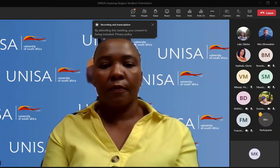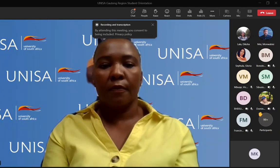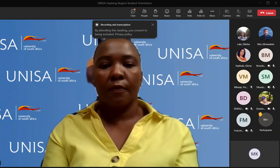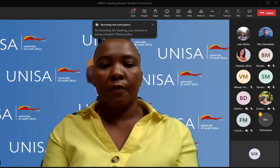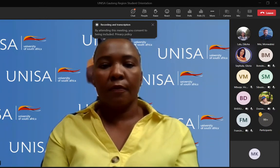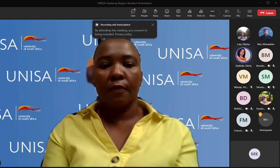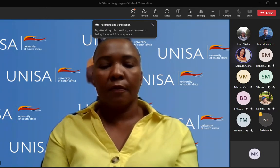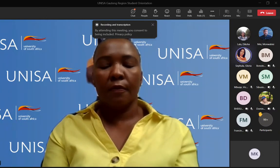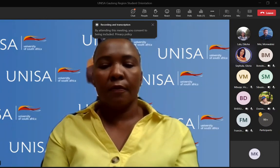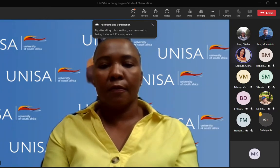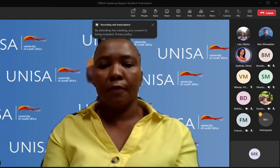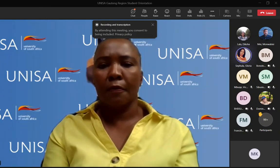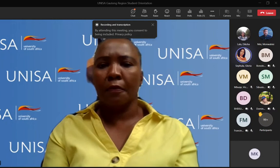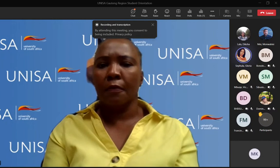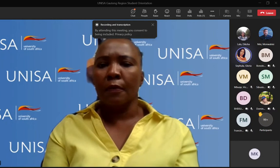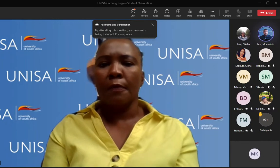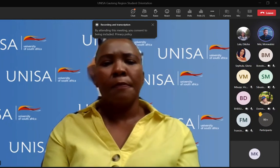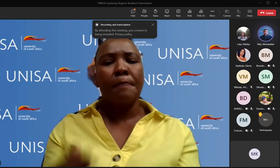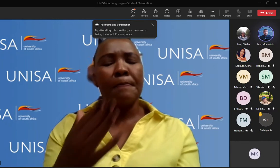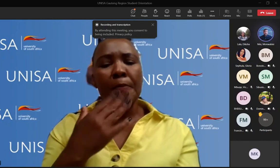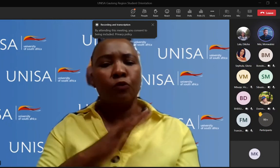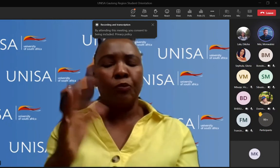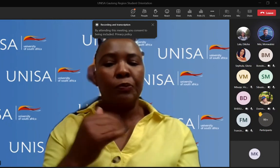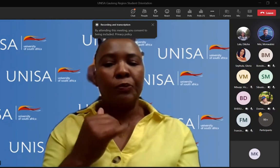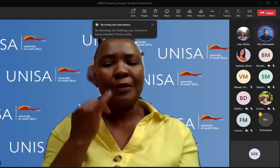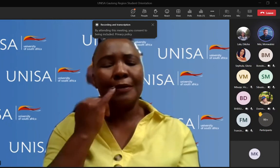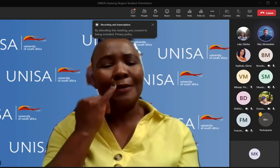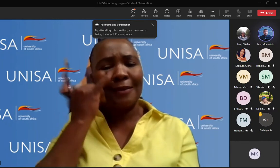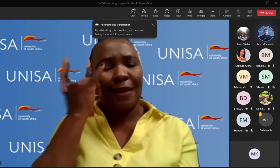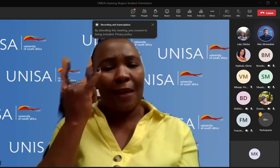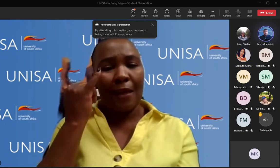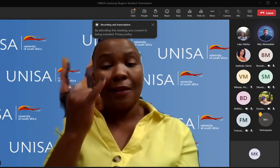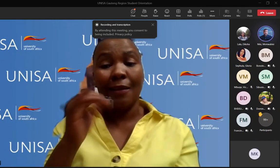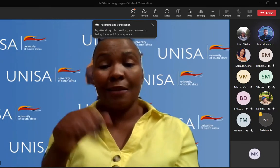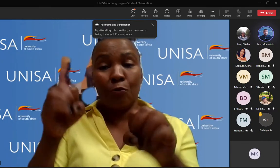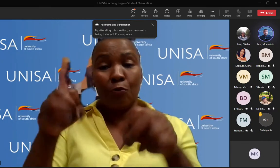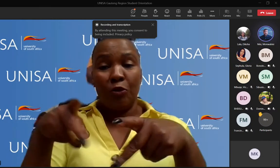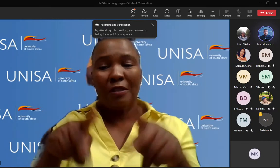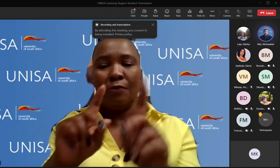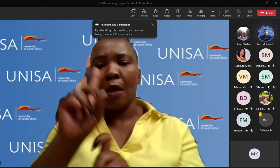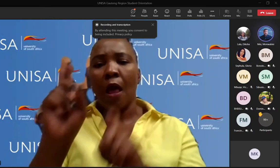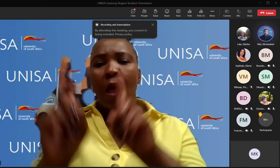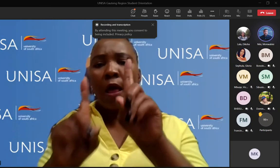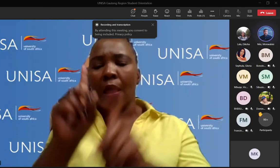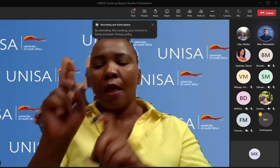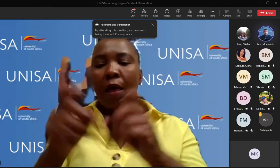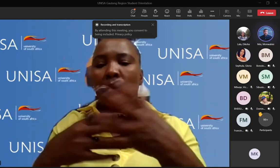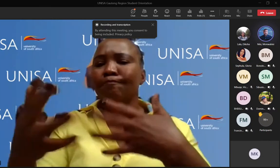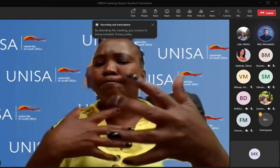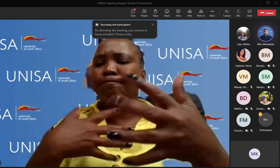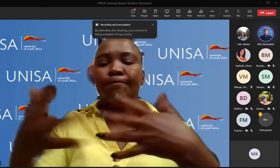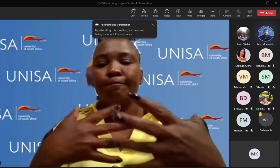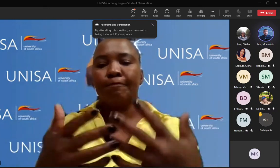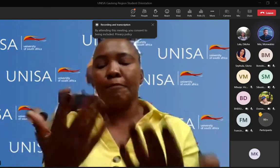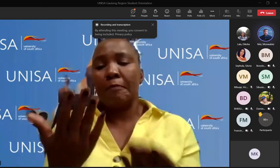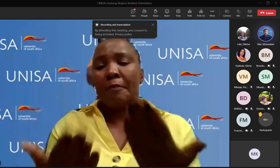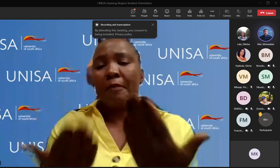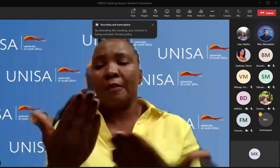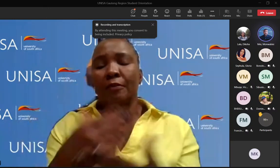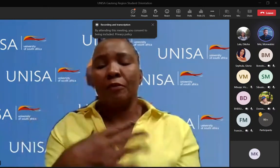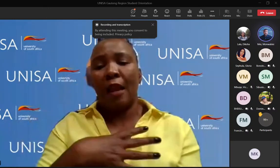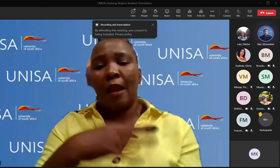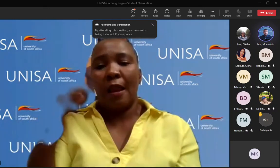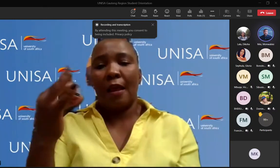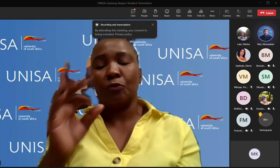don't be shy guys this this is an opportunity for you to ask any question that you might um like some